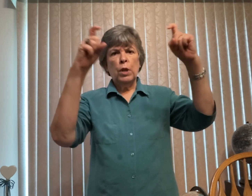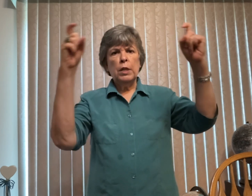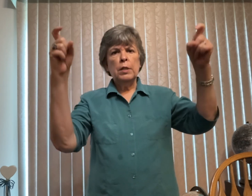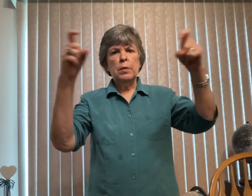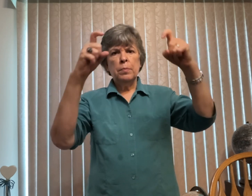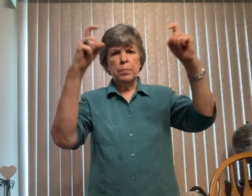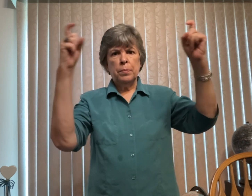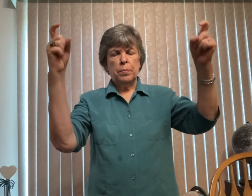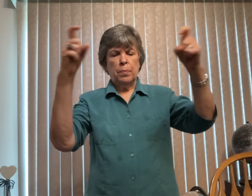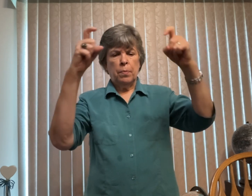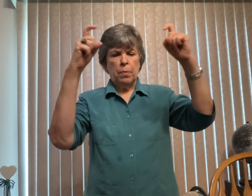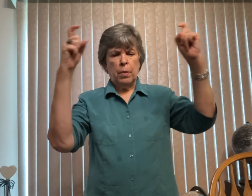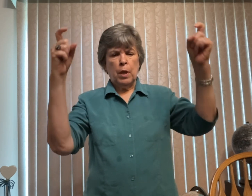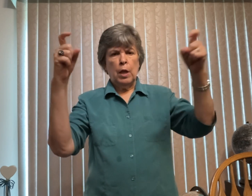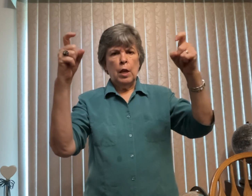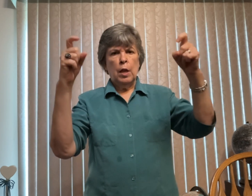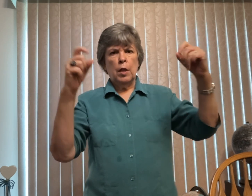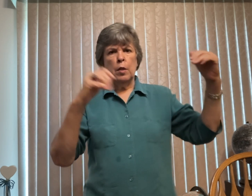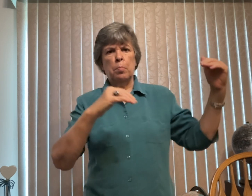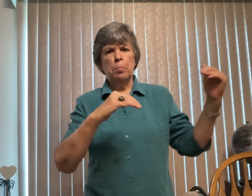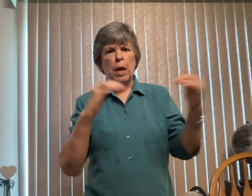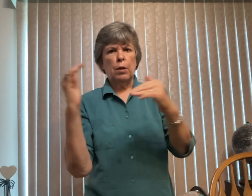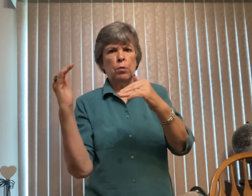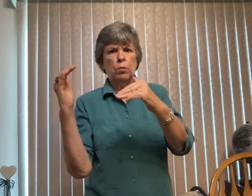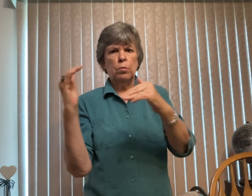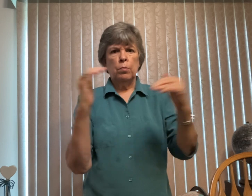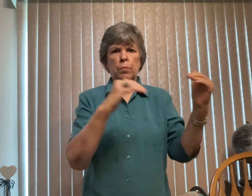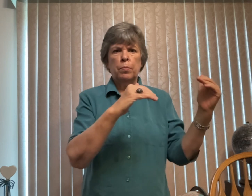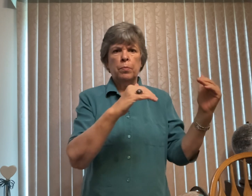win the battle.